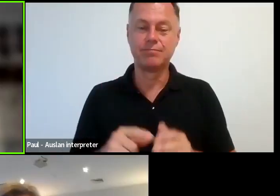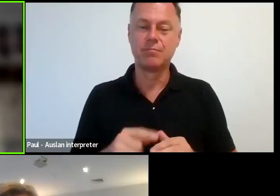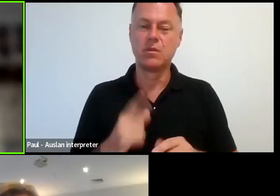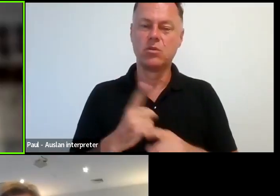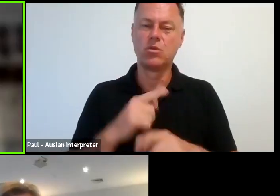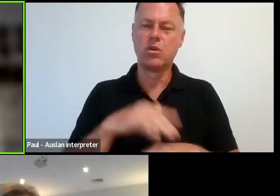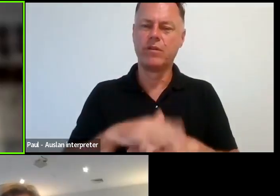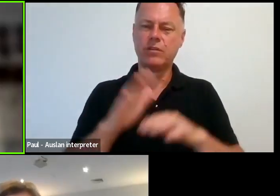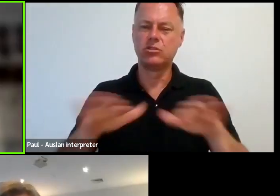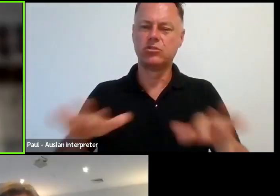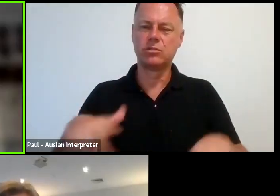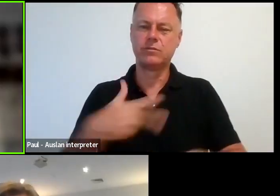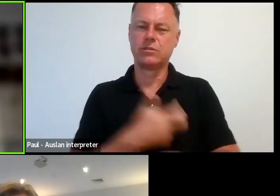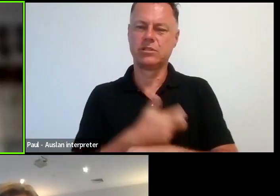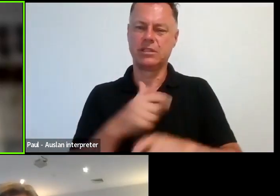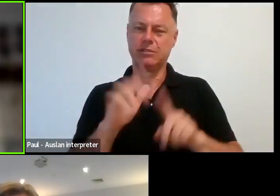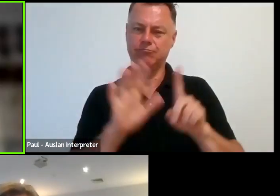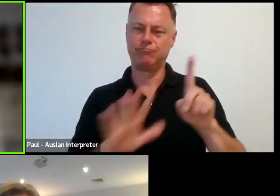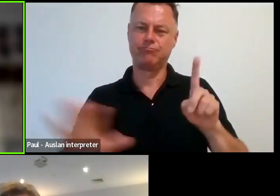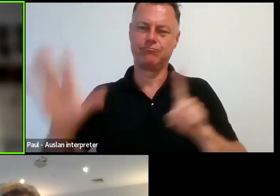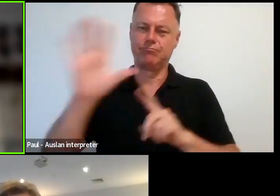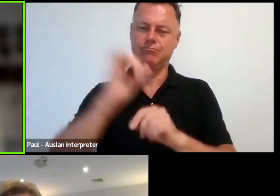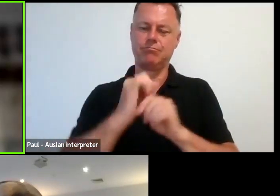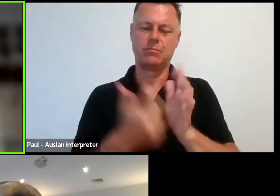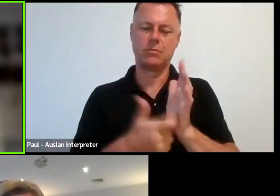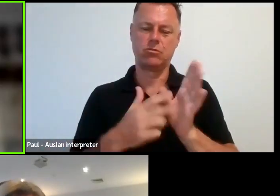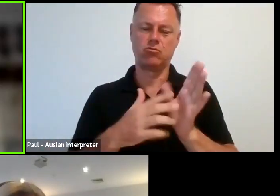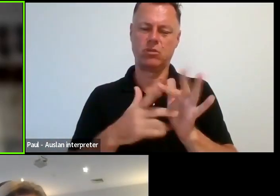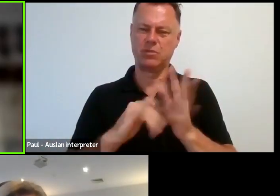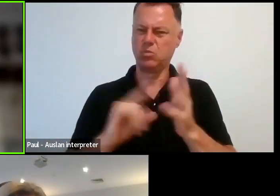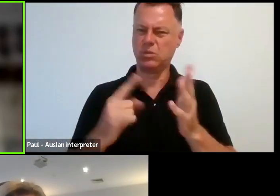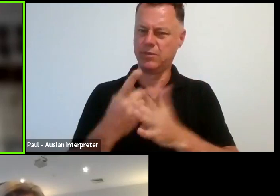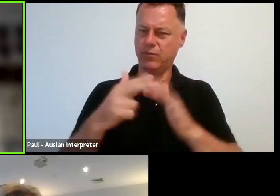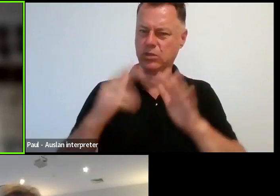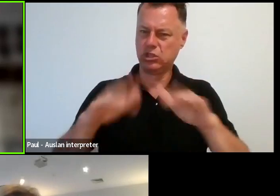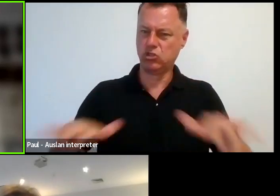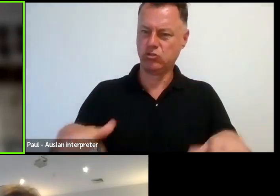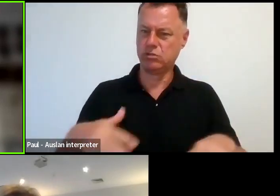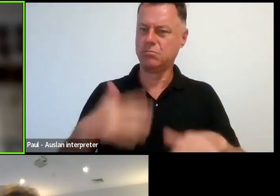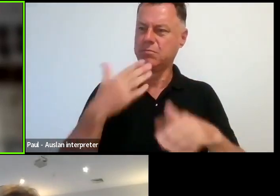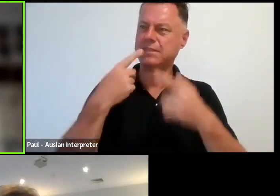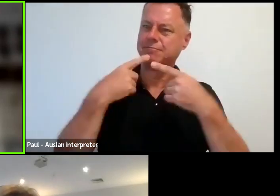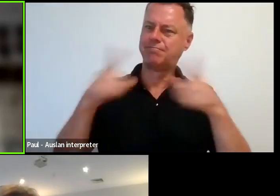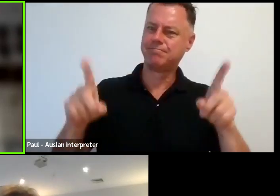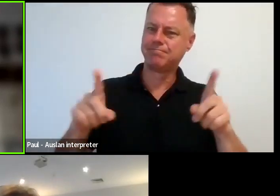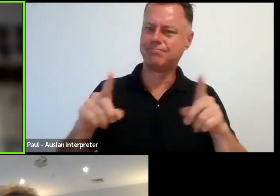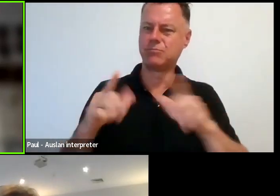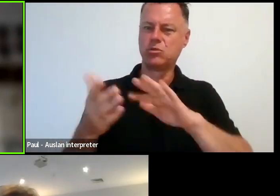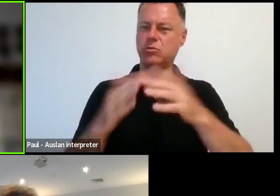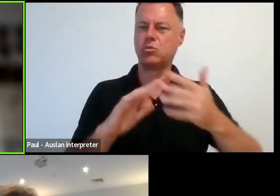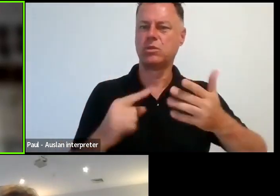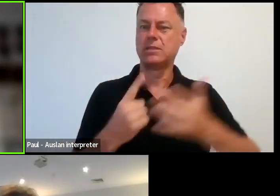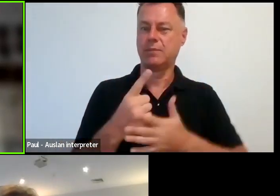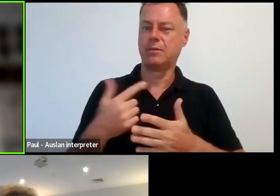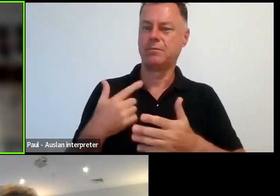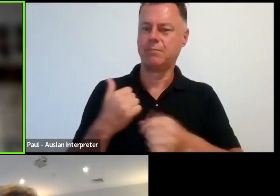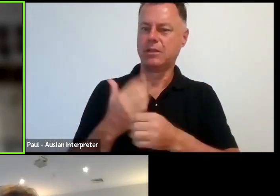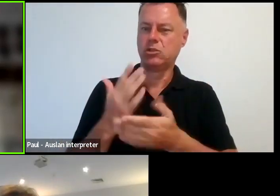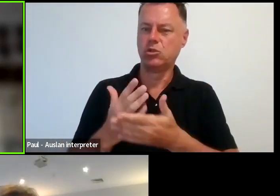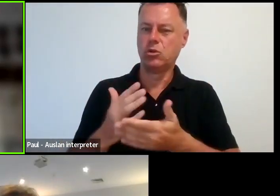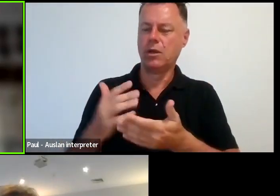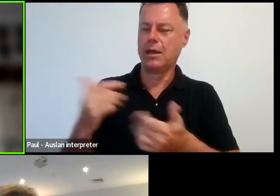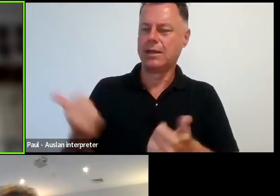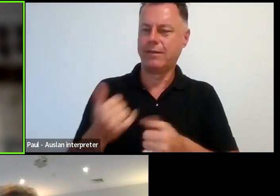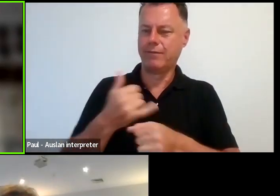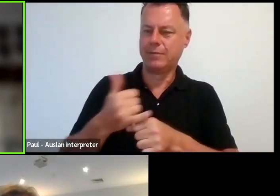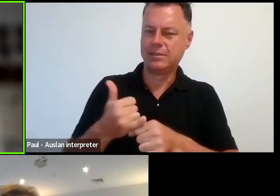for children across the region, I'm sure you're working on that. So can we tell our attendees a little bit about the work you're doing to make sure we've got vaccine clinics